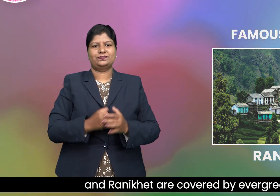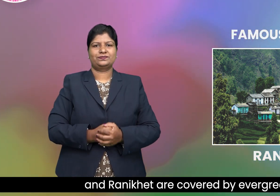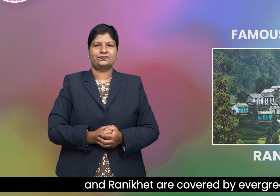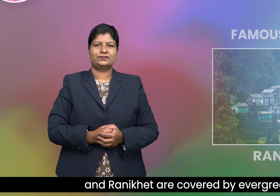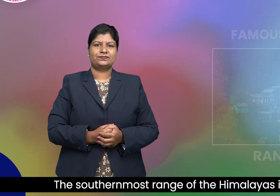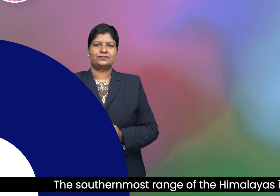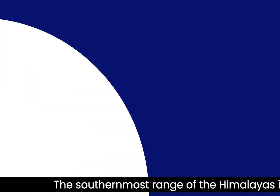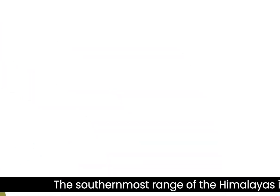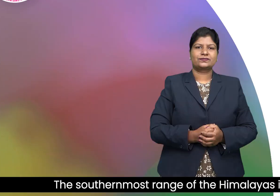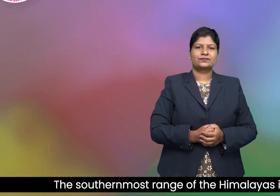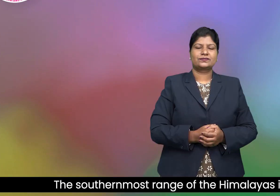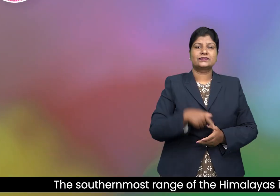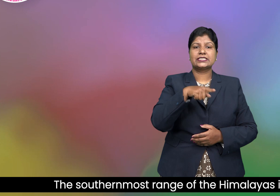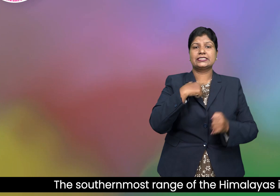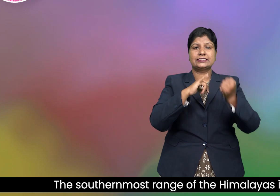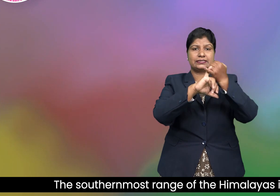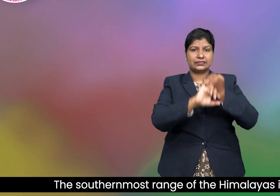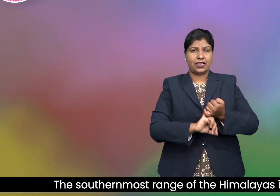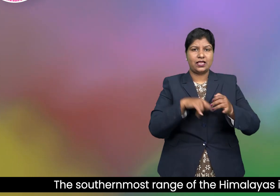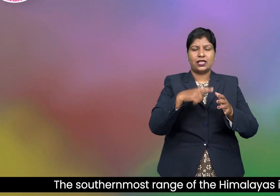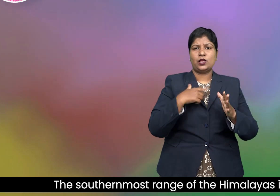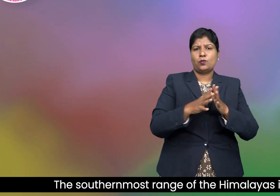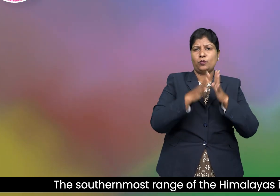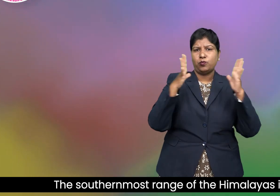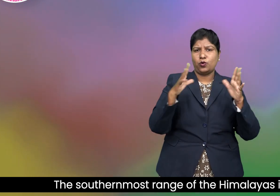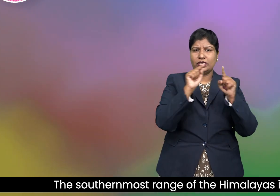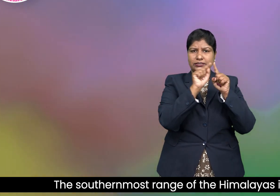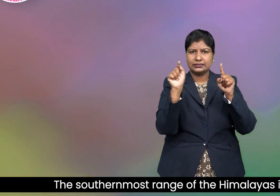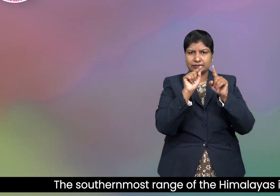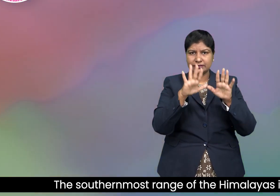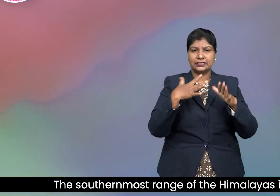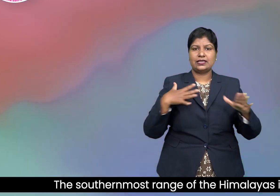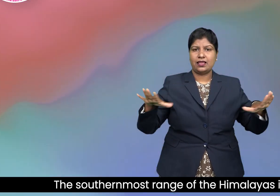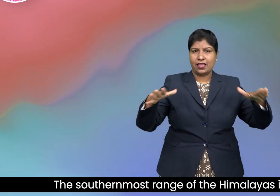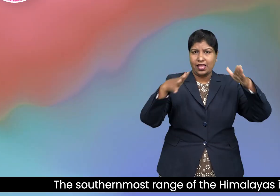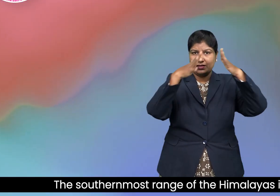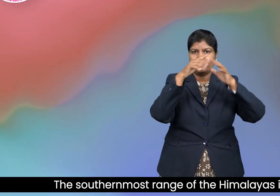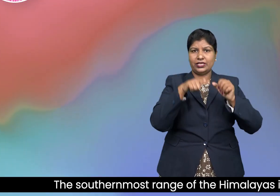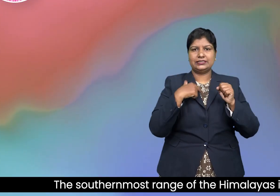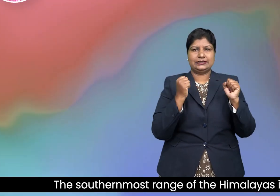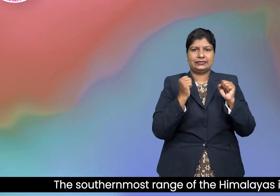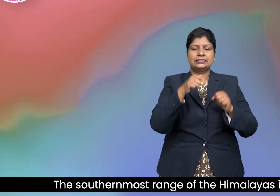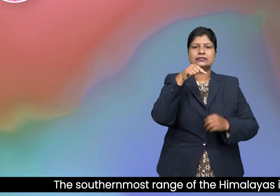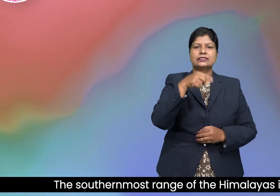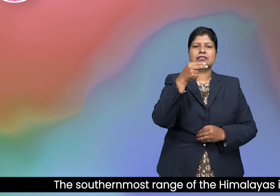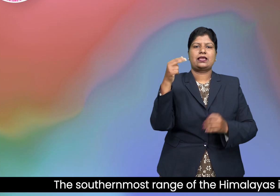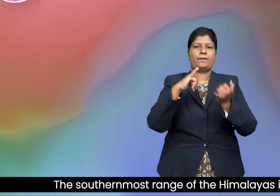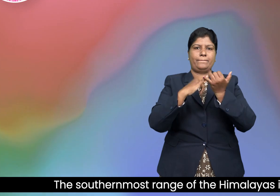the southernmost range of the Himalayas the the Shivalaks